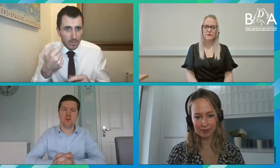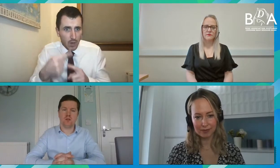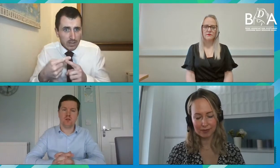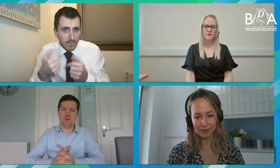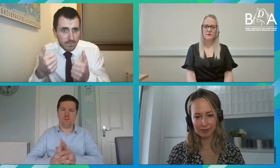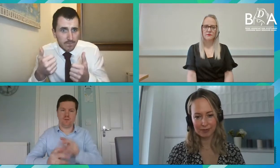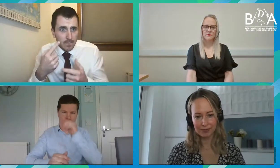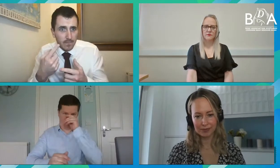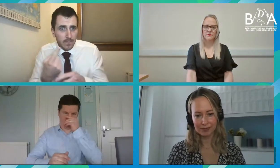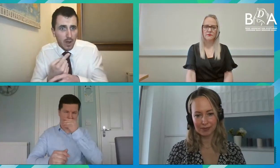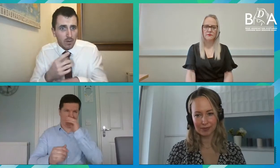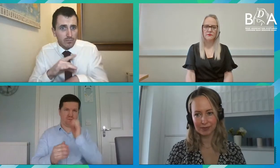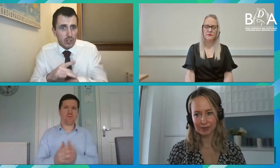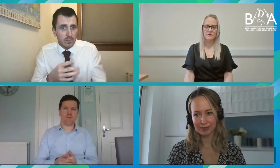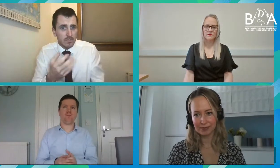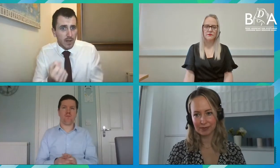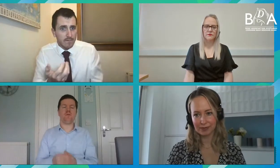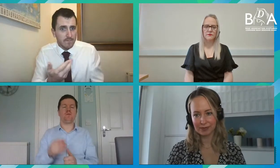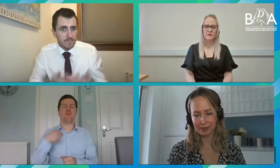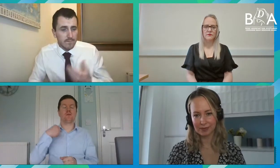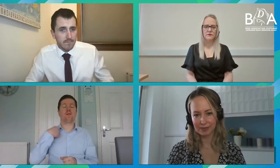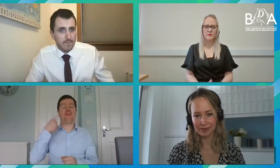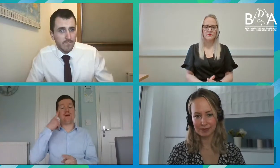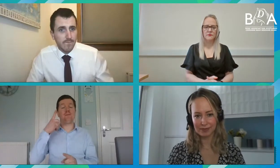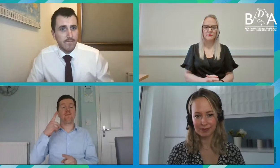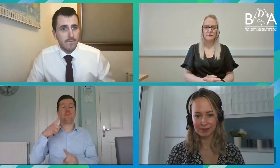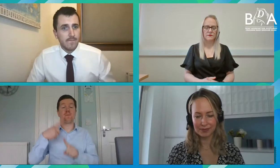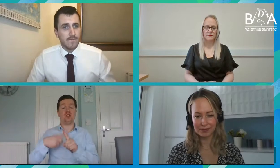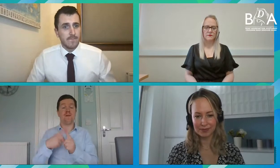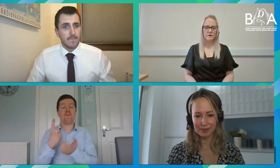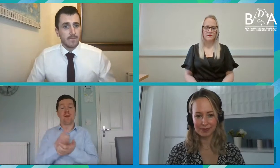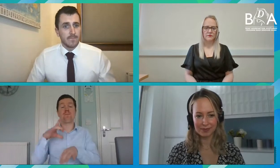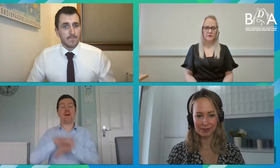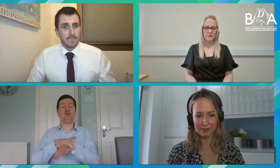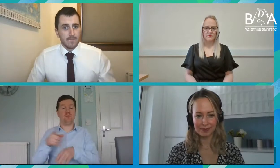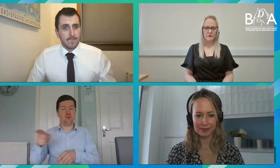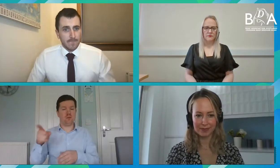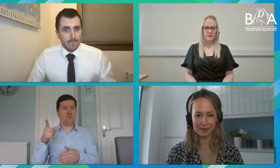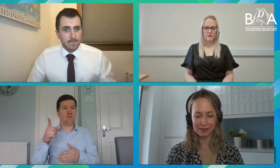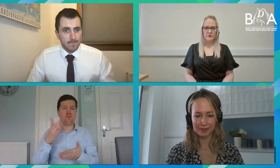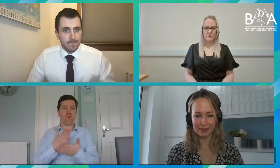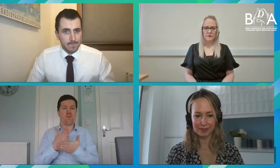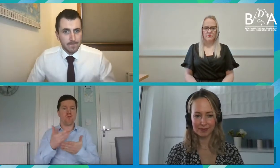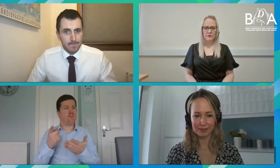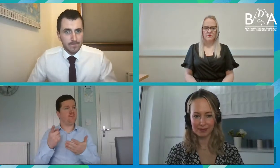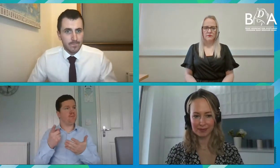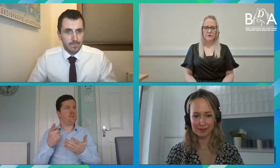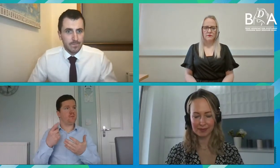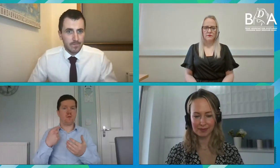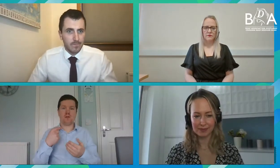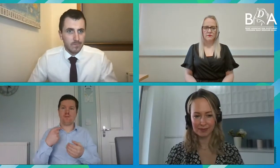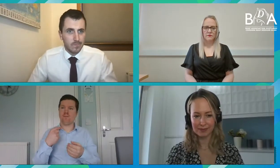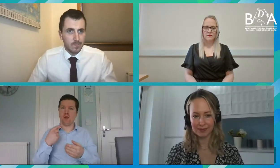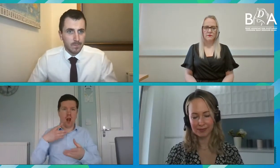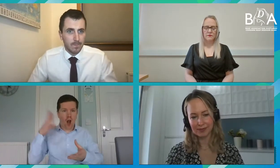during the apprenticeship programs, can you recall any positives or any negatives? I think the